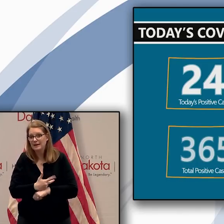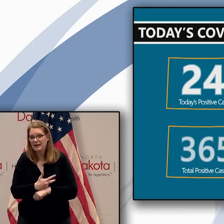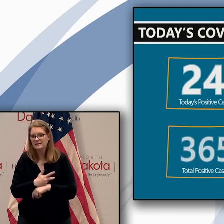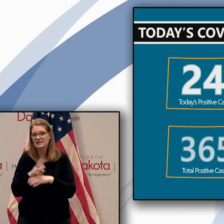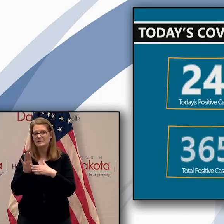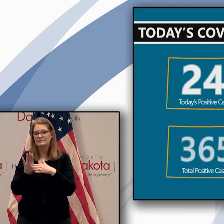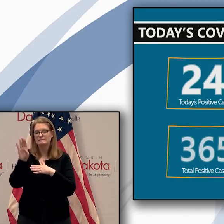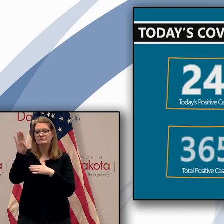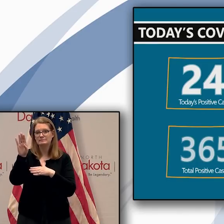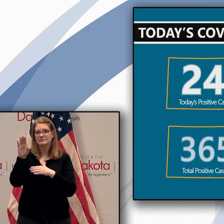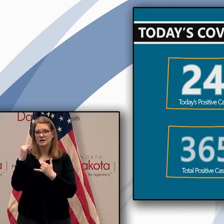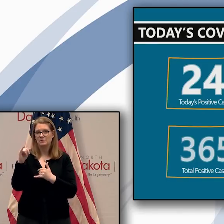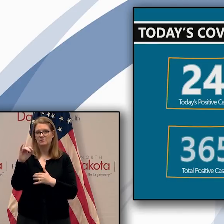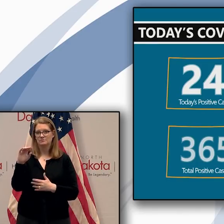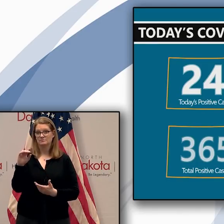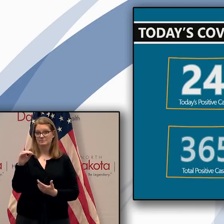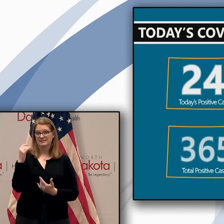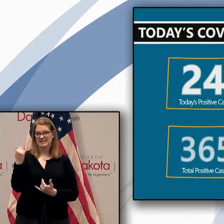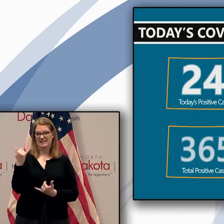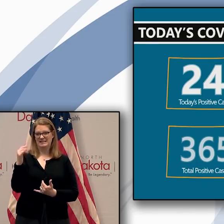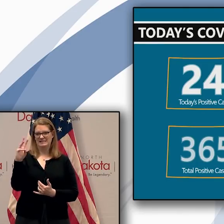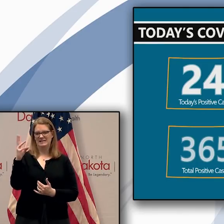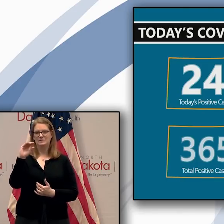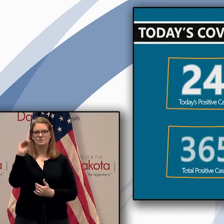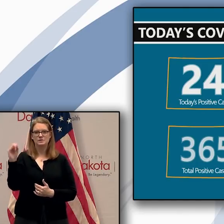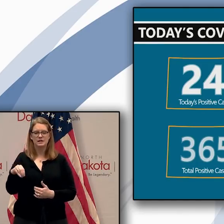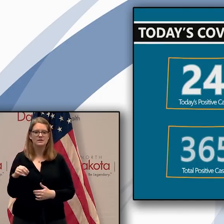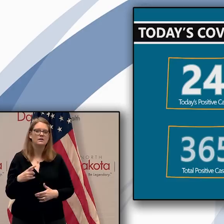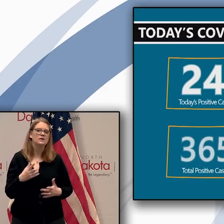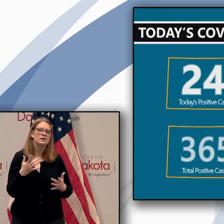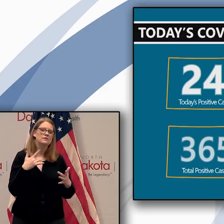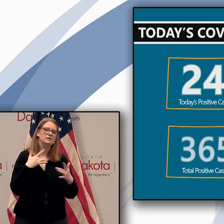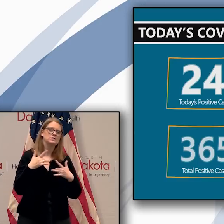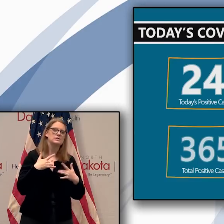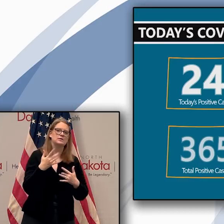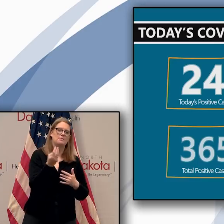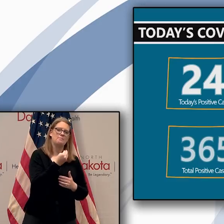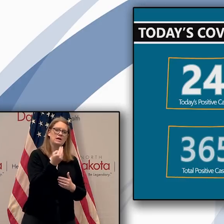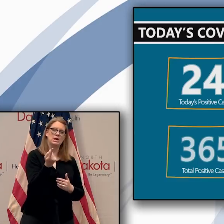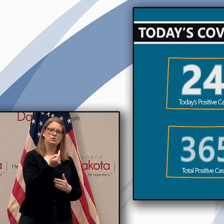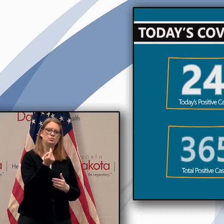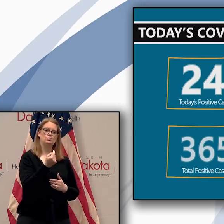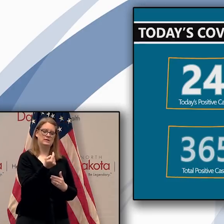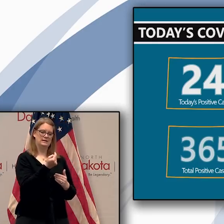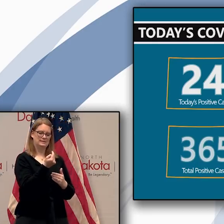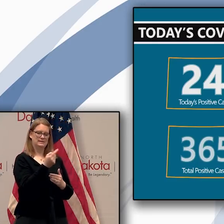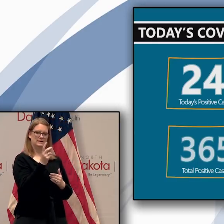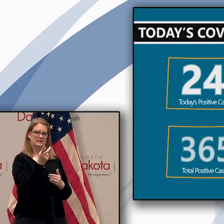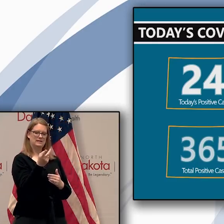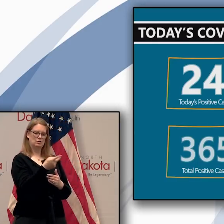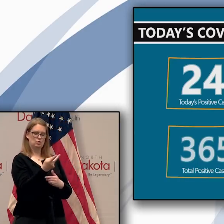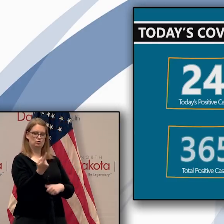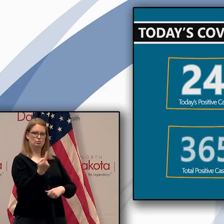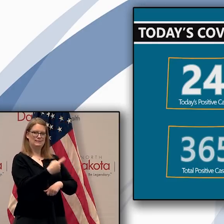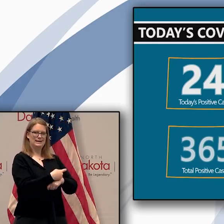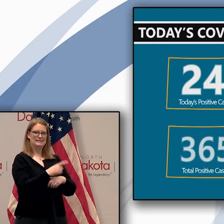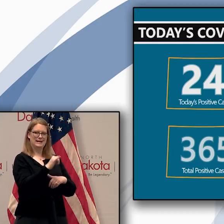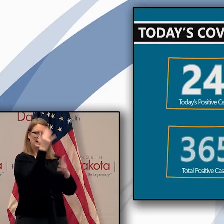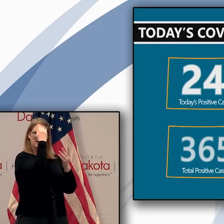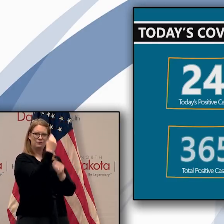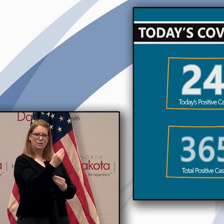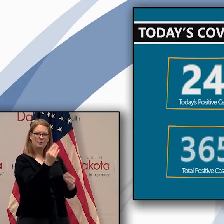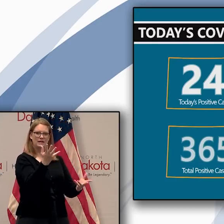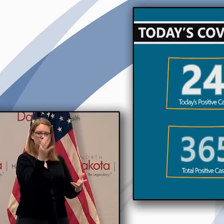share that I've got concerns. I said that Monday and Tuesday's data was going to be